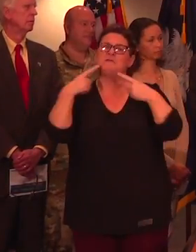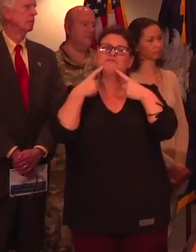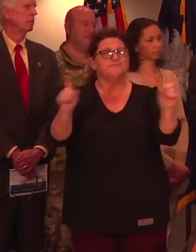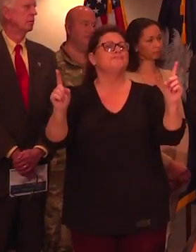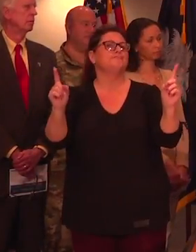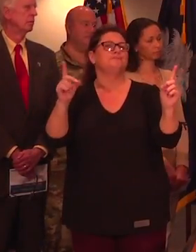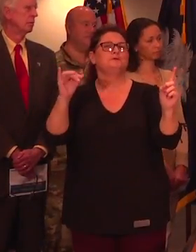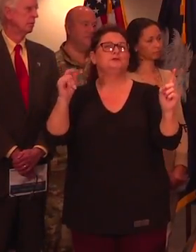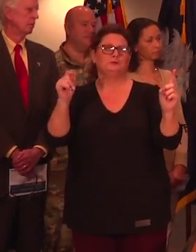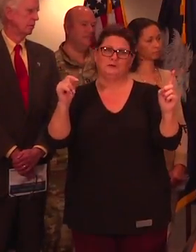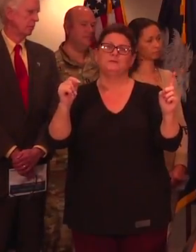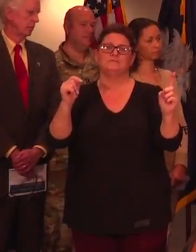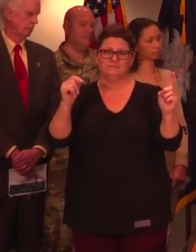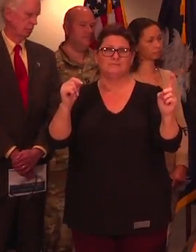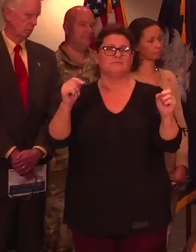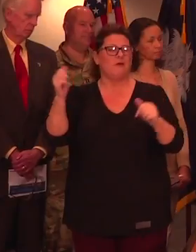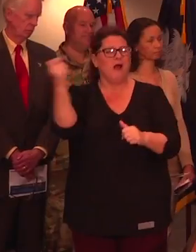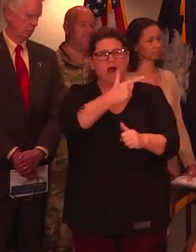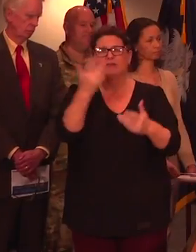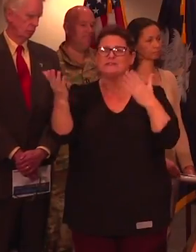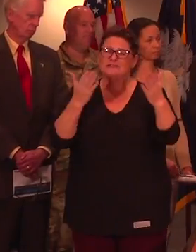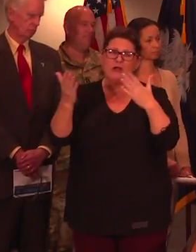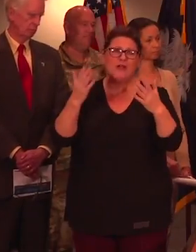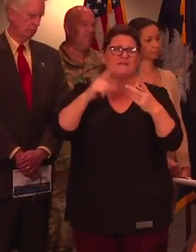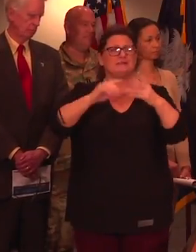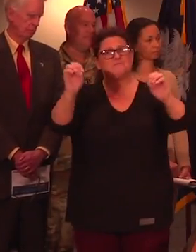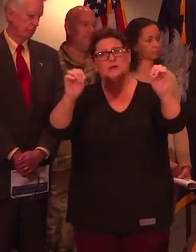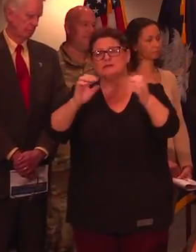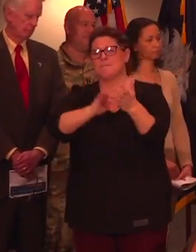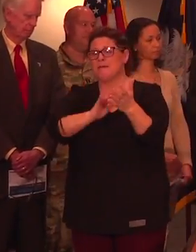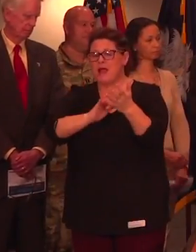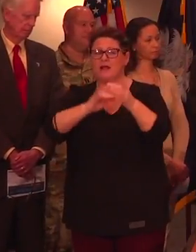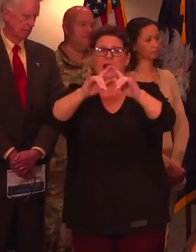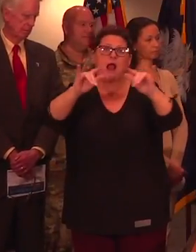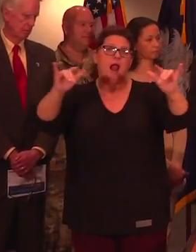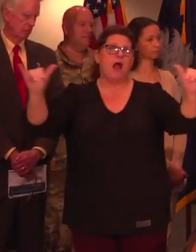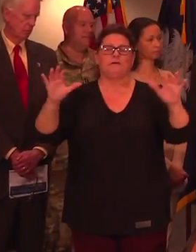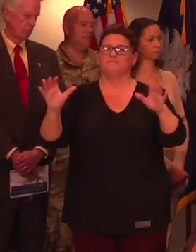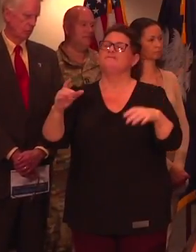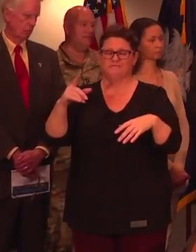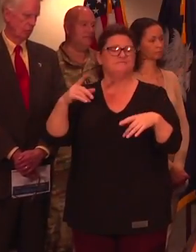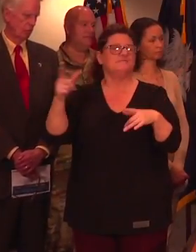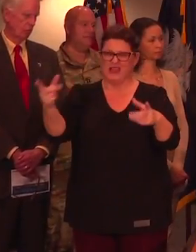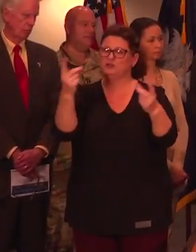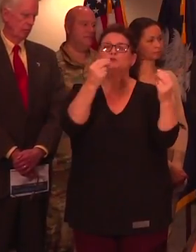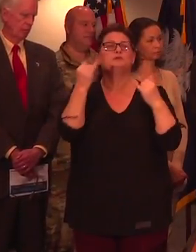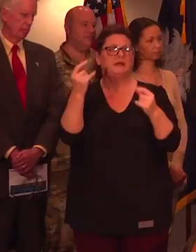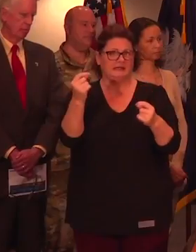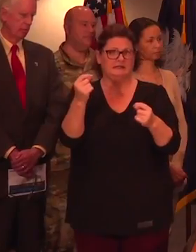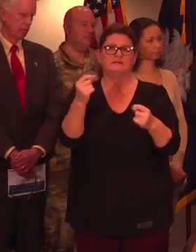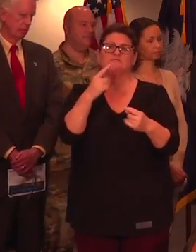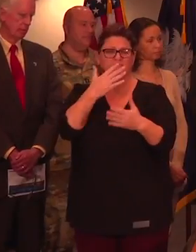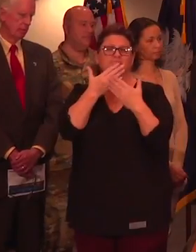of education, but all of our service providers, our emergency folks, our medical folks. So a thank you to all of them, but especially